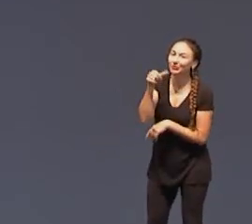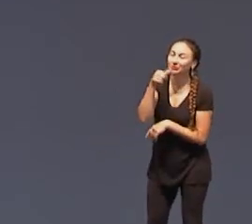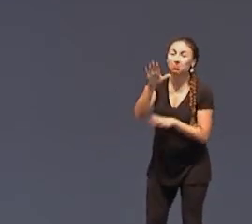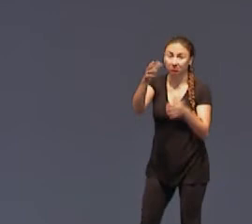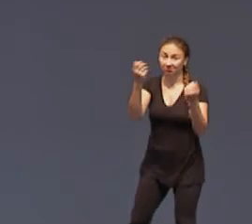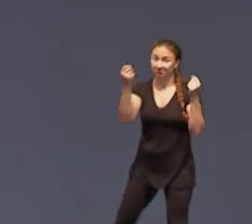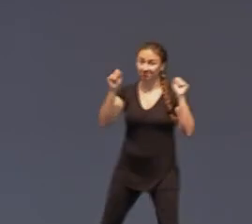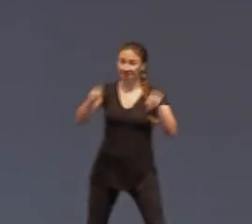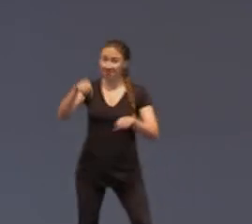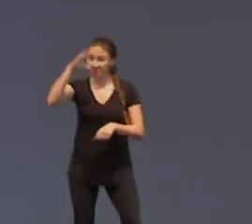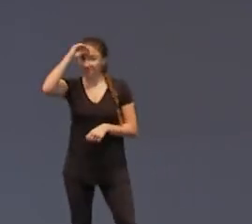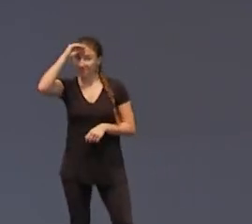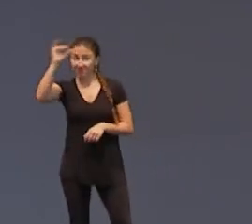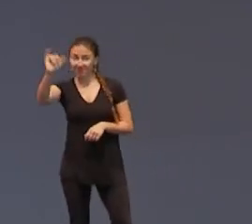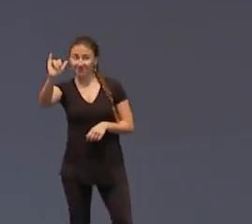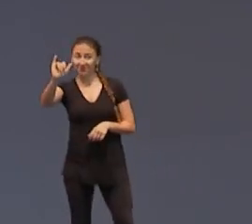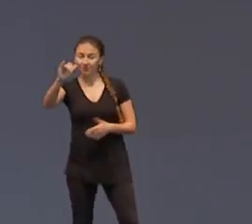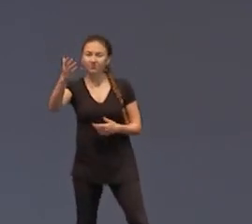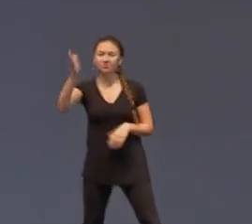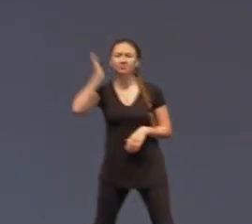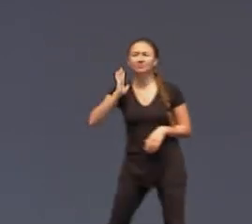a doll when you were a little girl? Certainly,